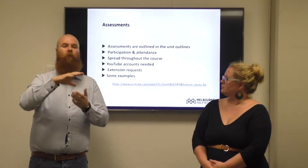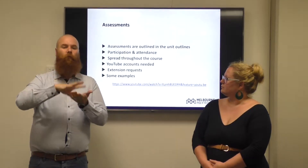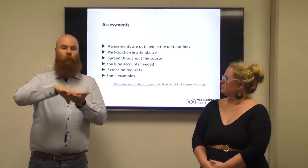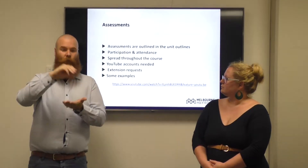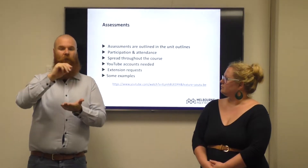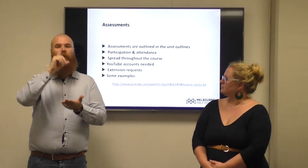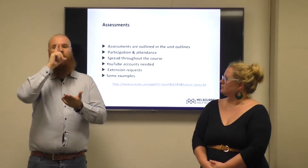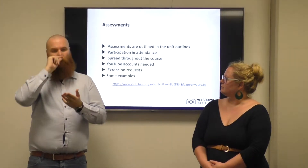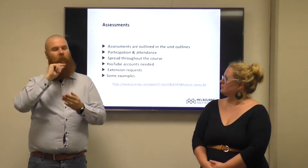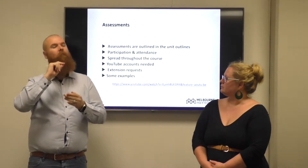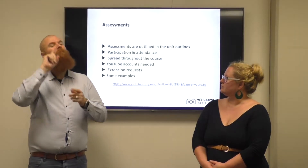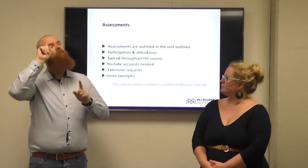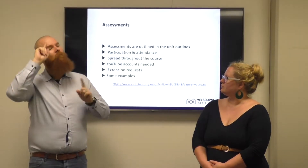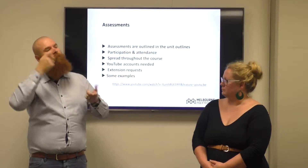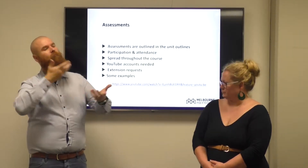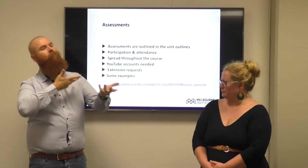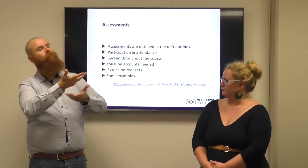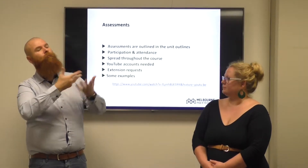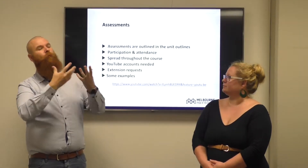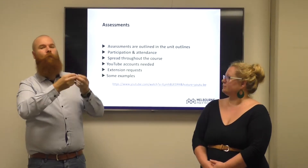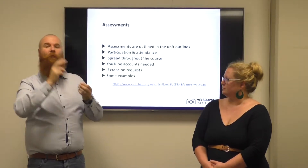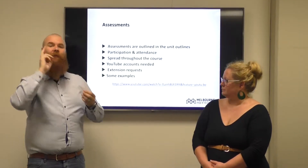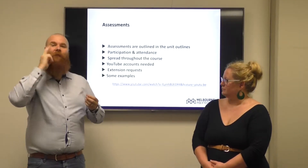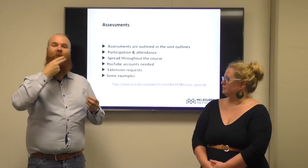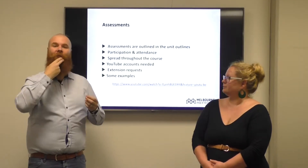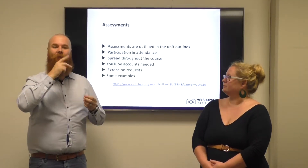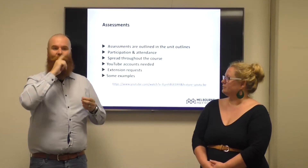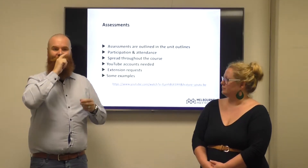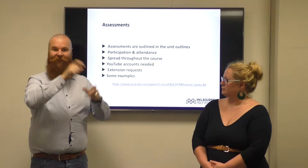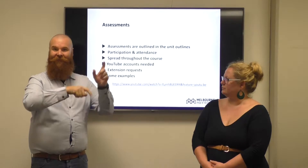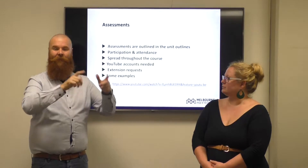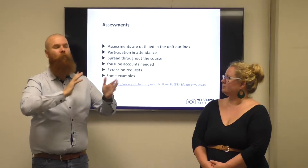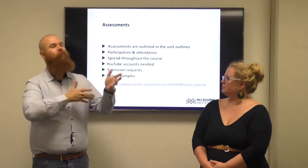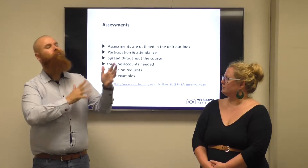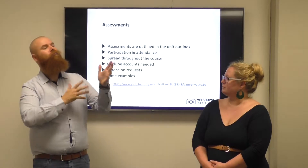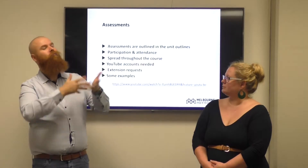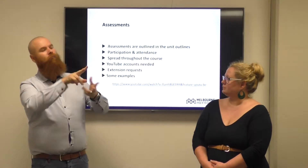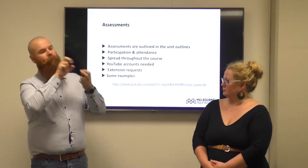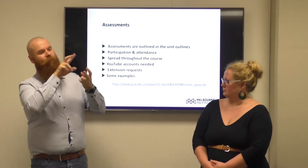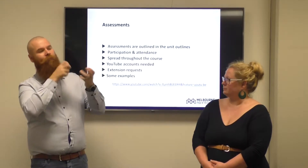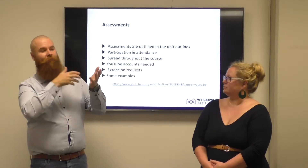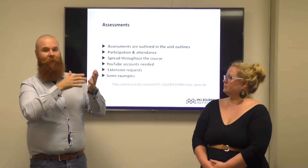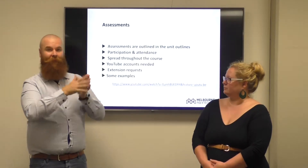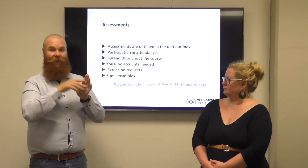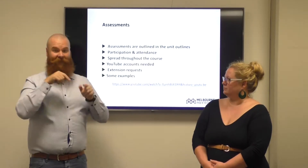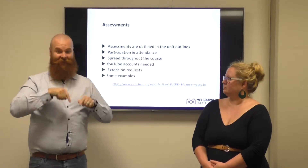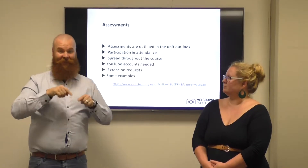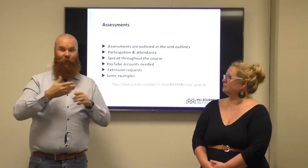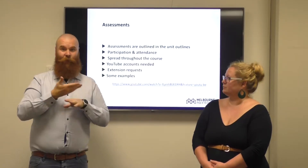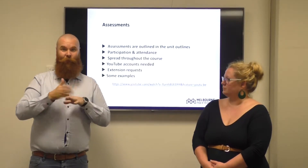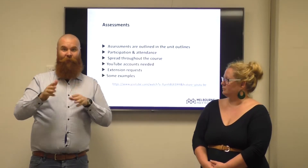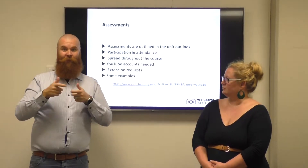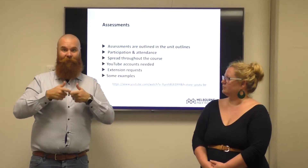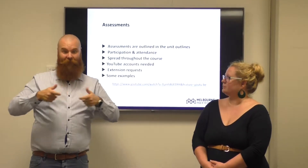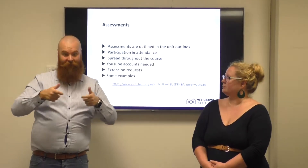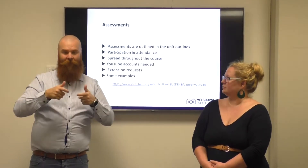in terms of the old training package, were a little bit different. So this new